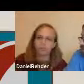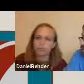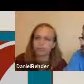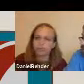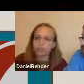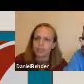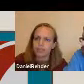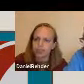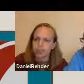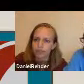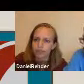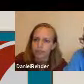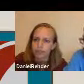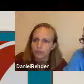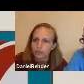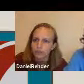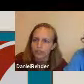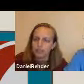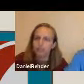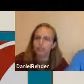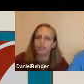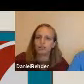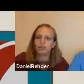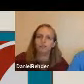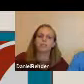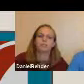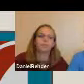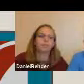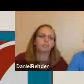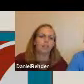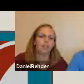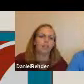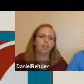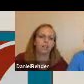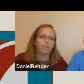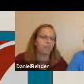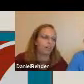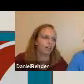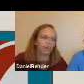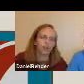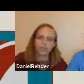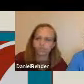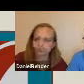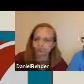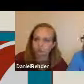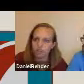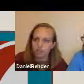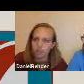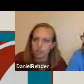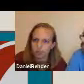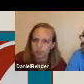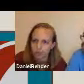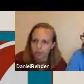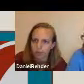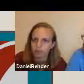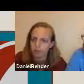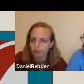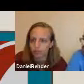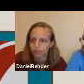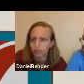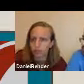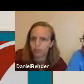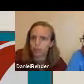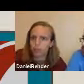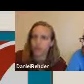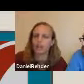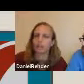want to briefly say what SILUND is. It's a graduate linguistic program at the